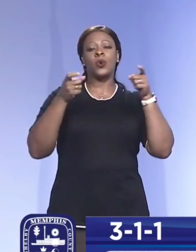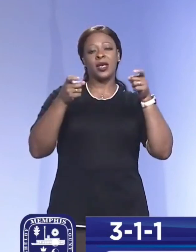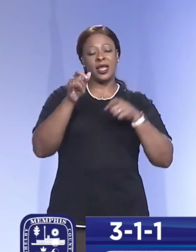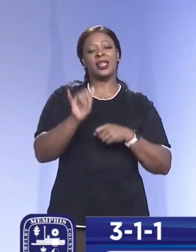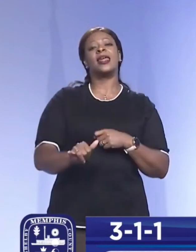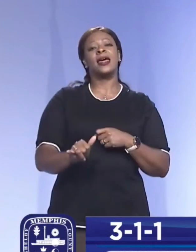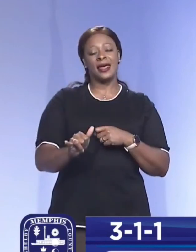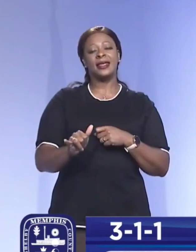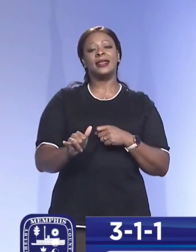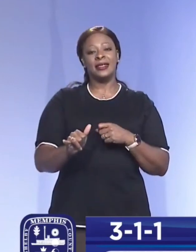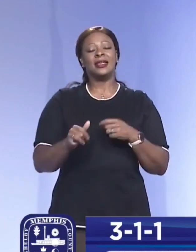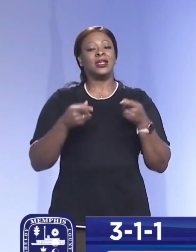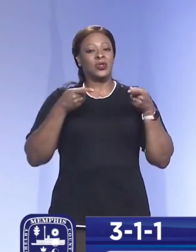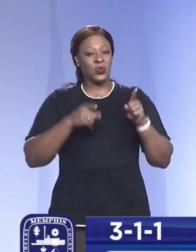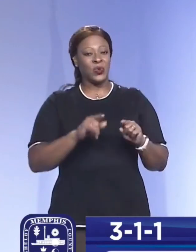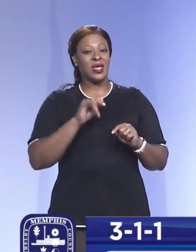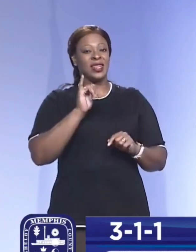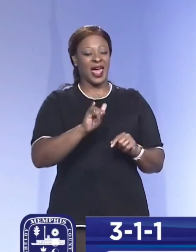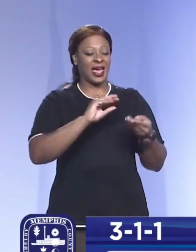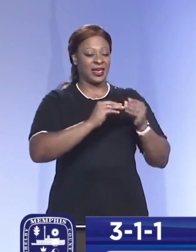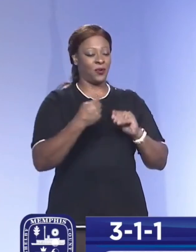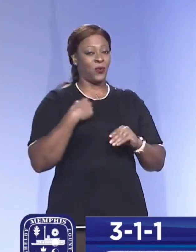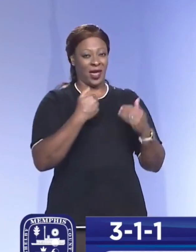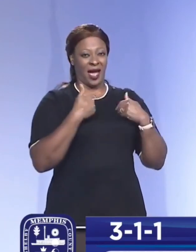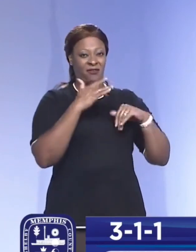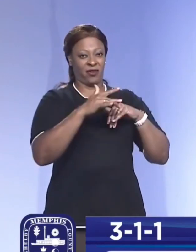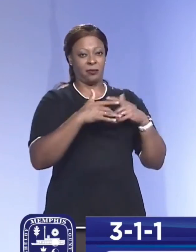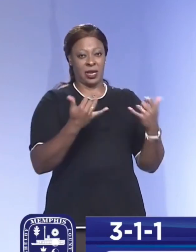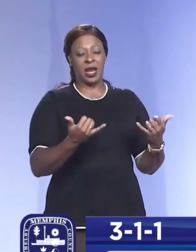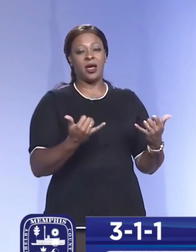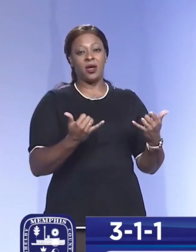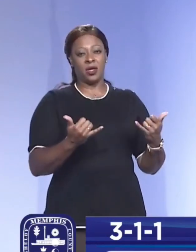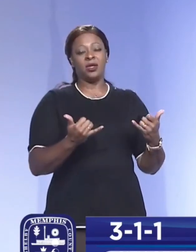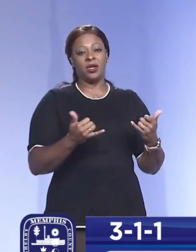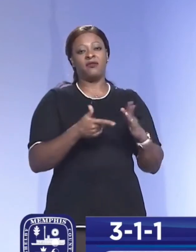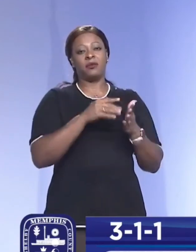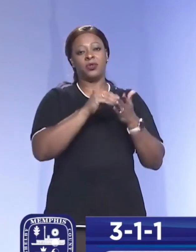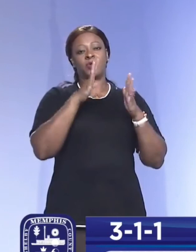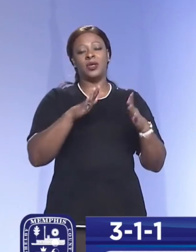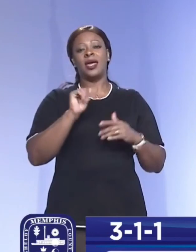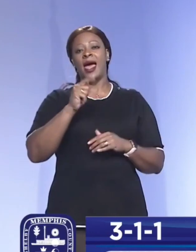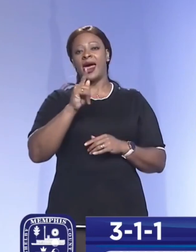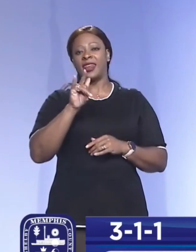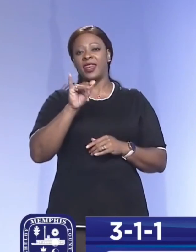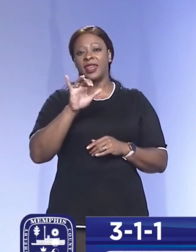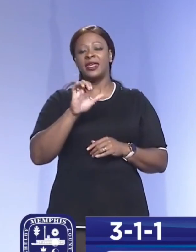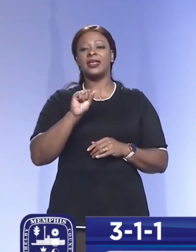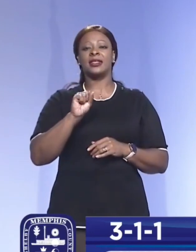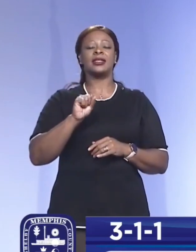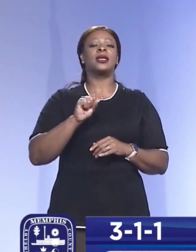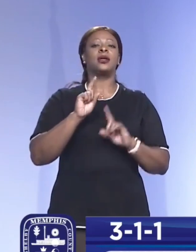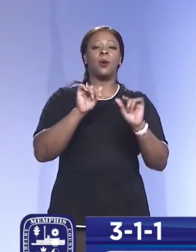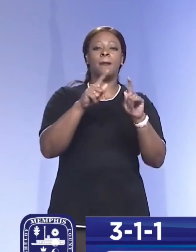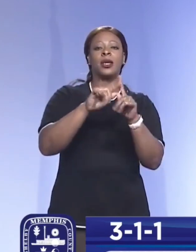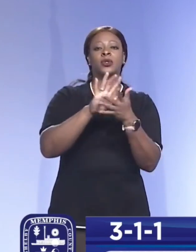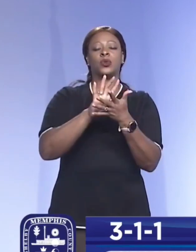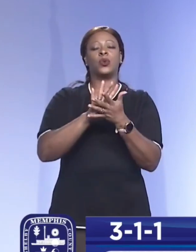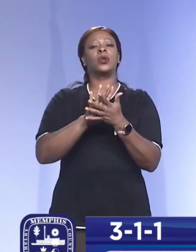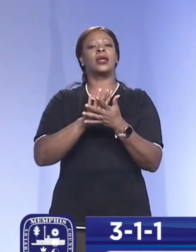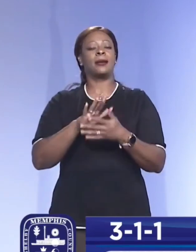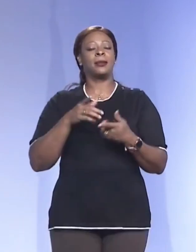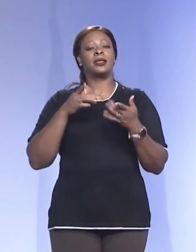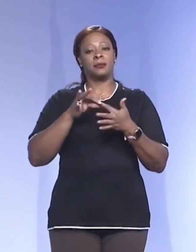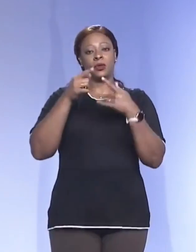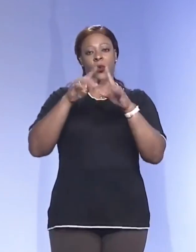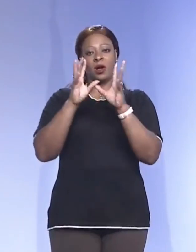in light of the data that we currently have available from student athletes returning to campuses specifically within our